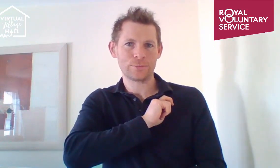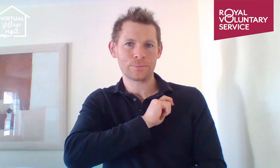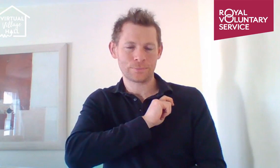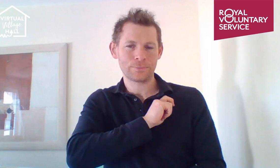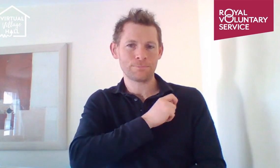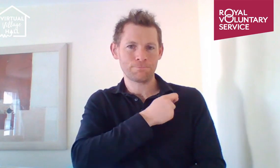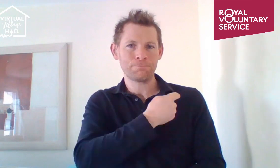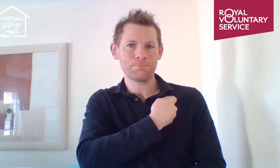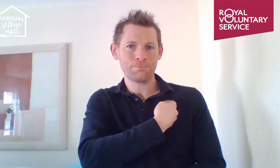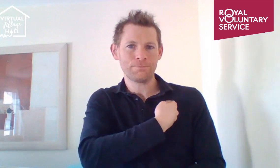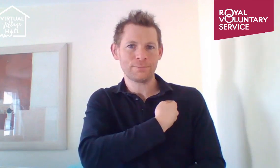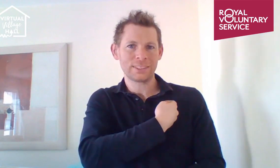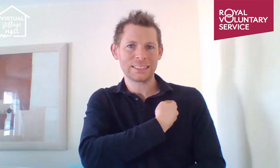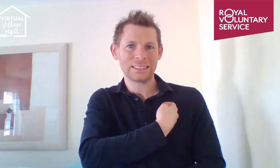Spanish.